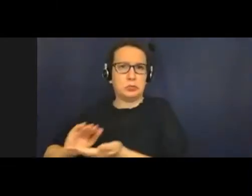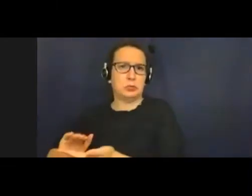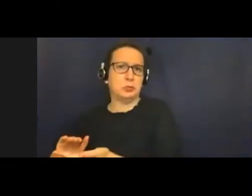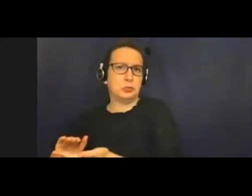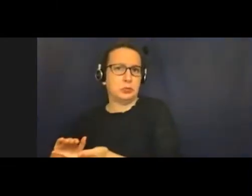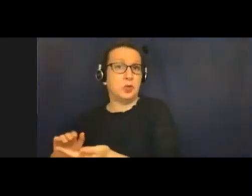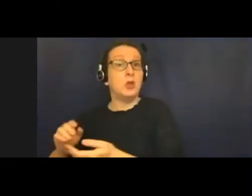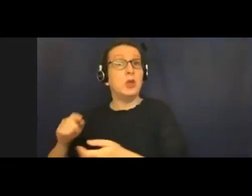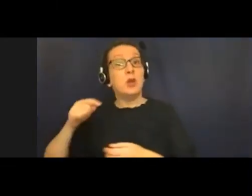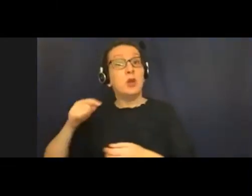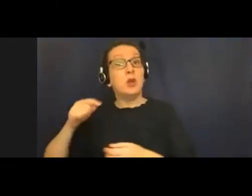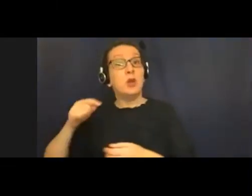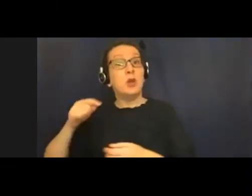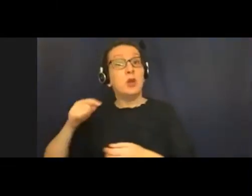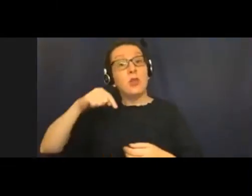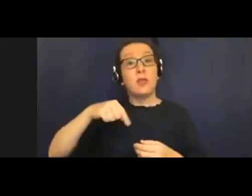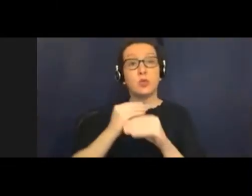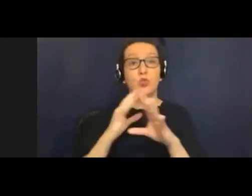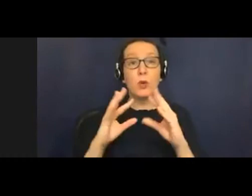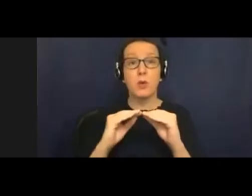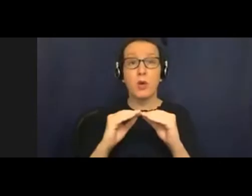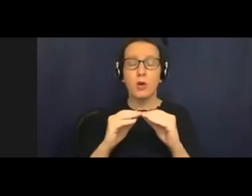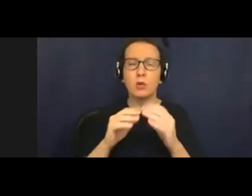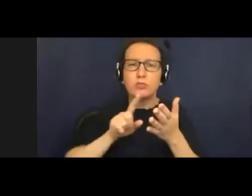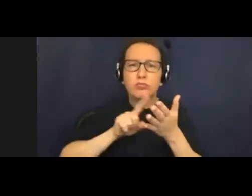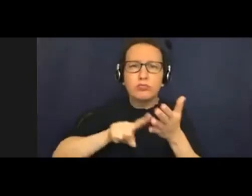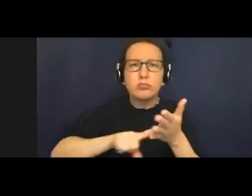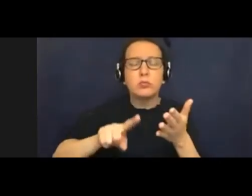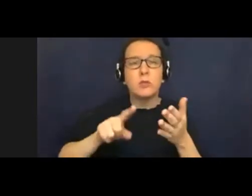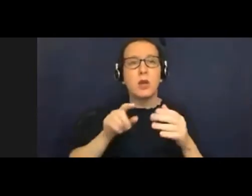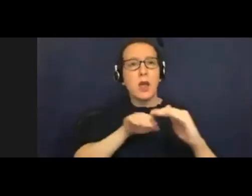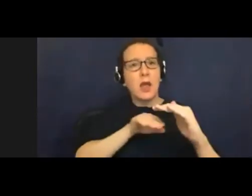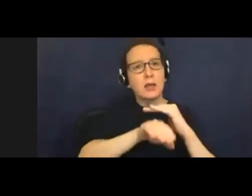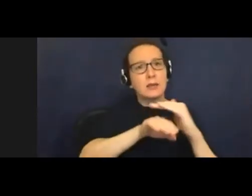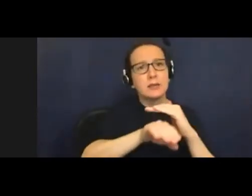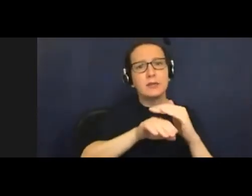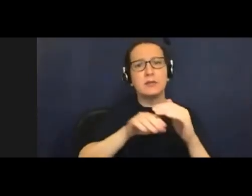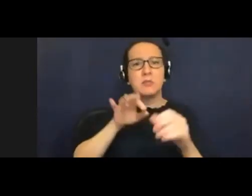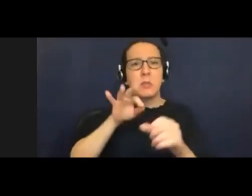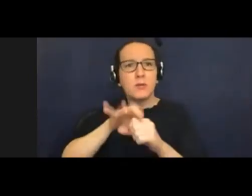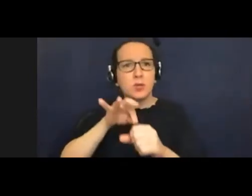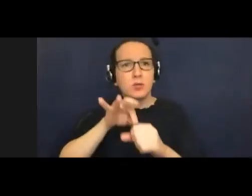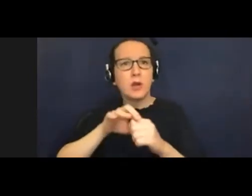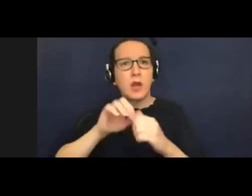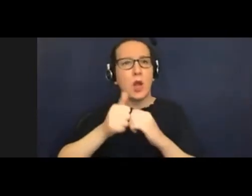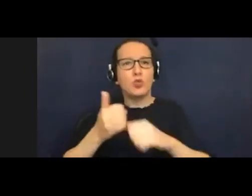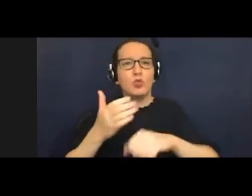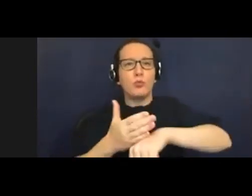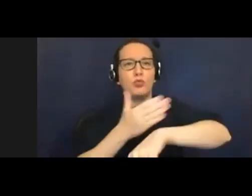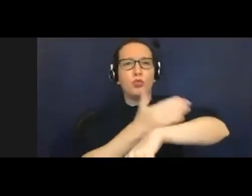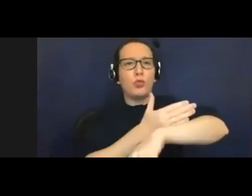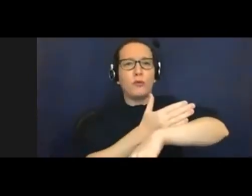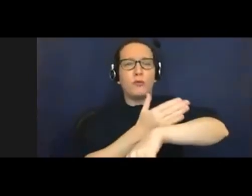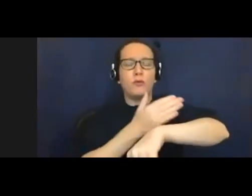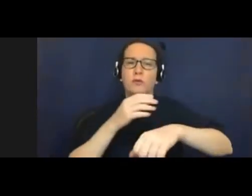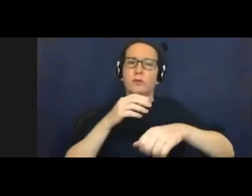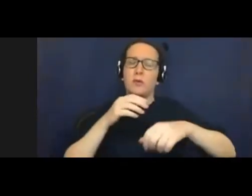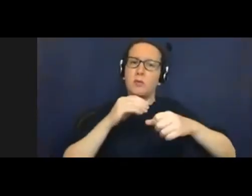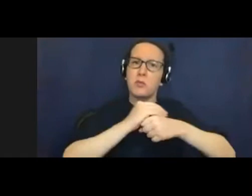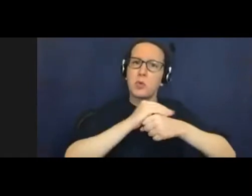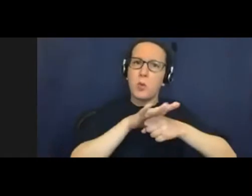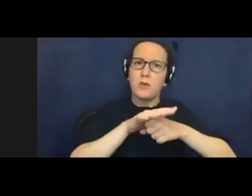how access and inclusion can be improved during the COVID-19 pandemic and beyond.